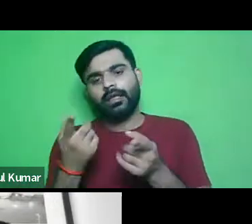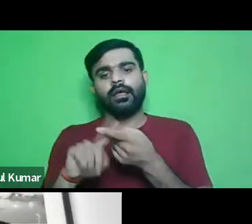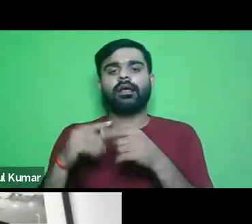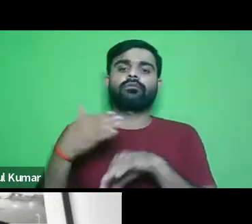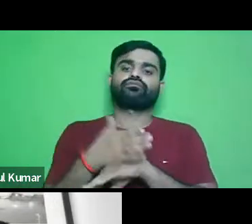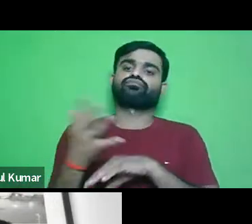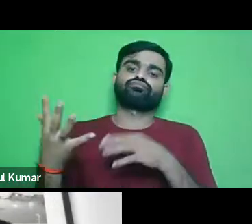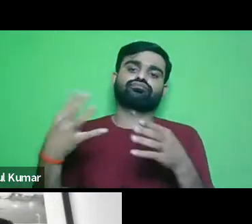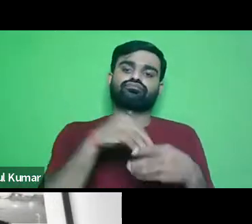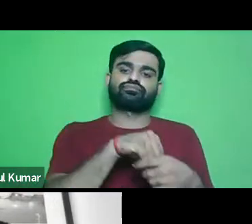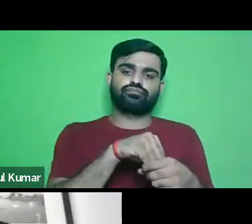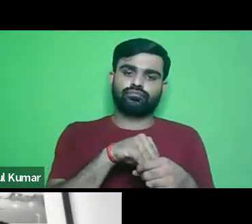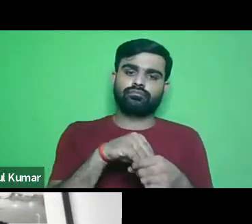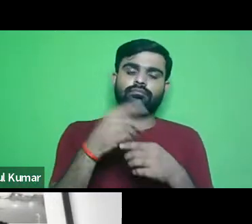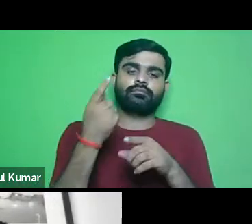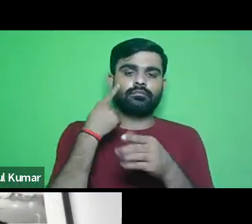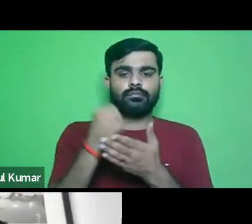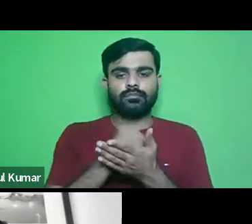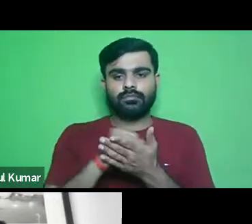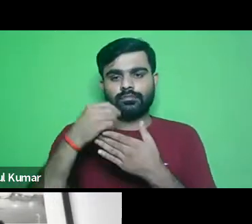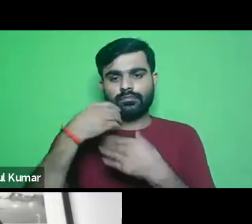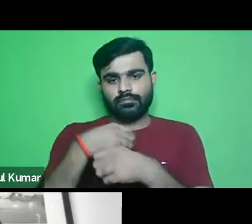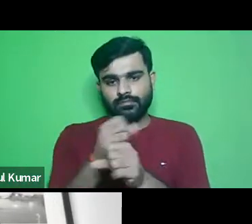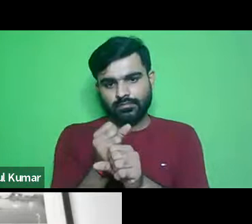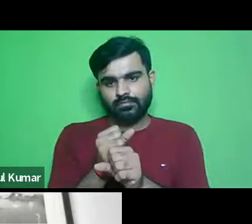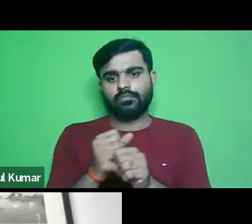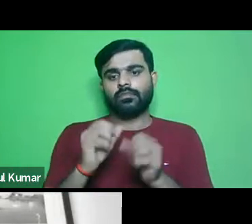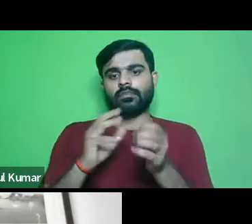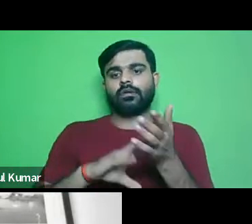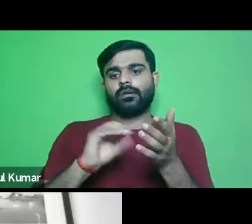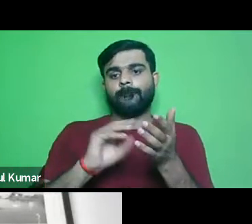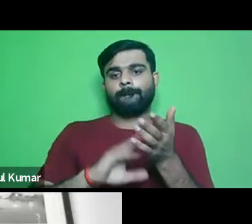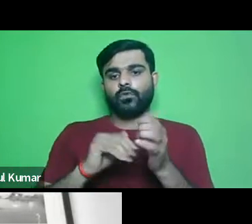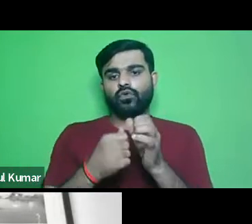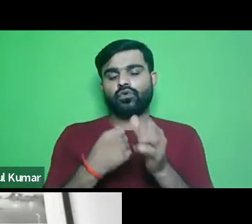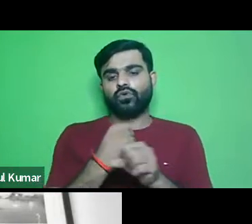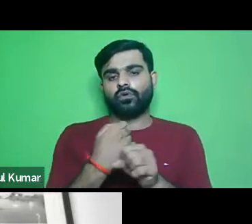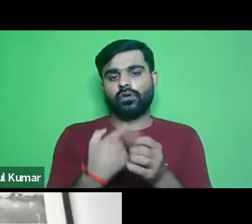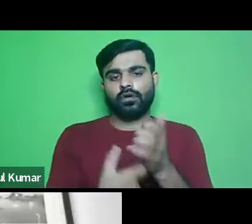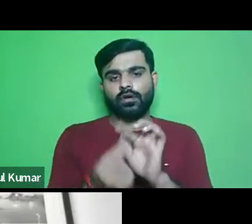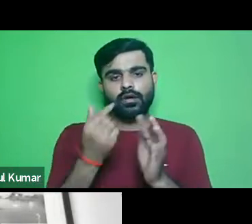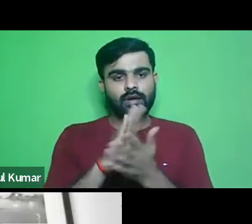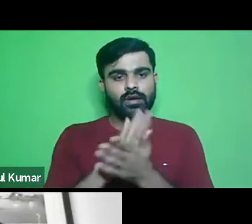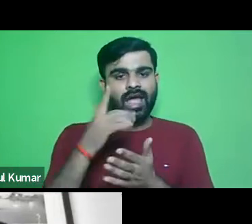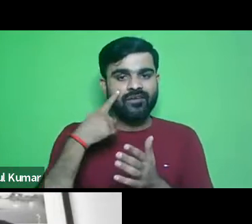emerge. For example, generating pornographic content,